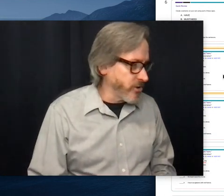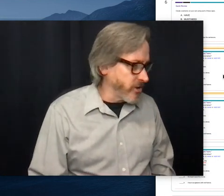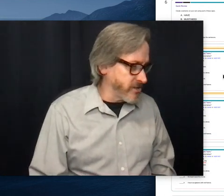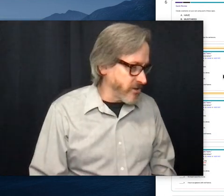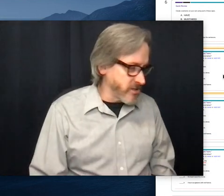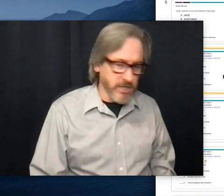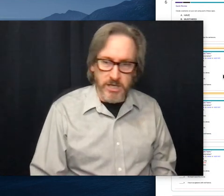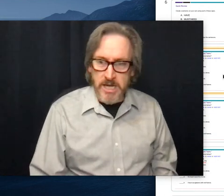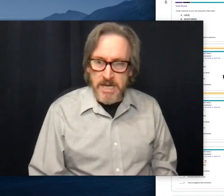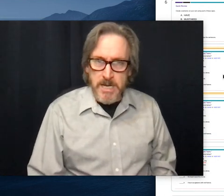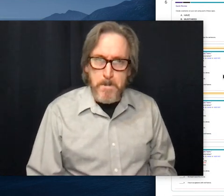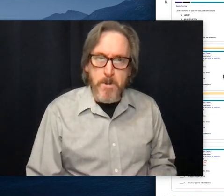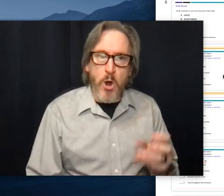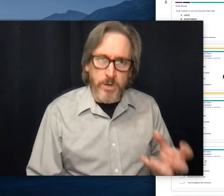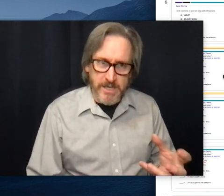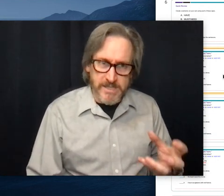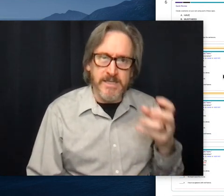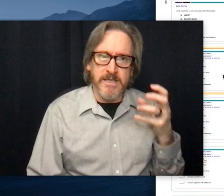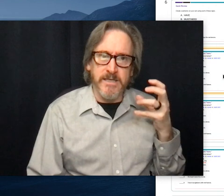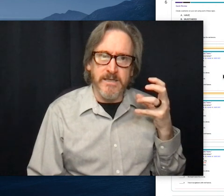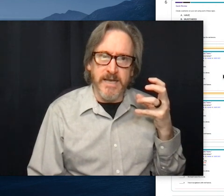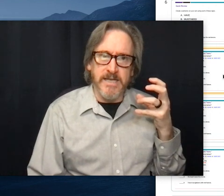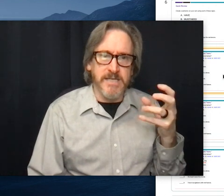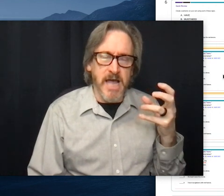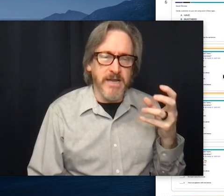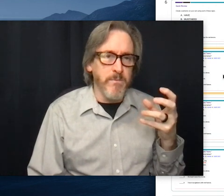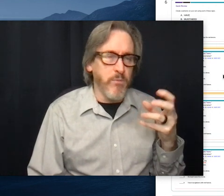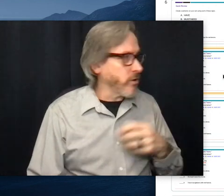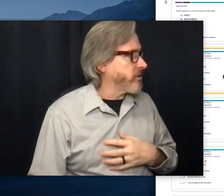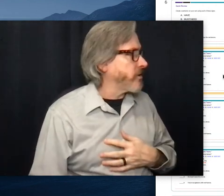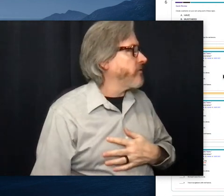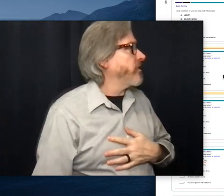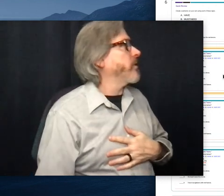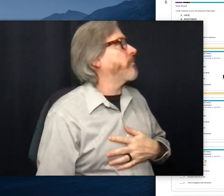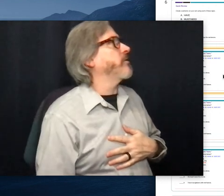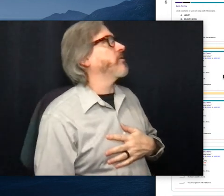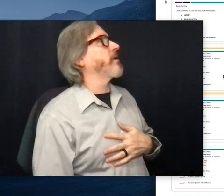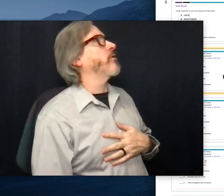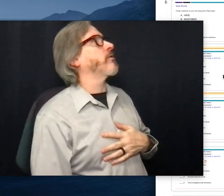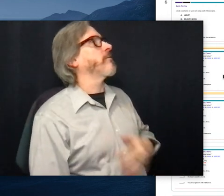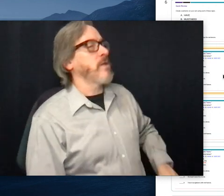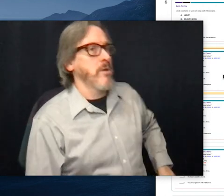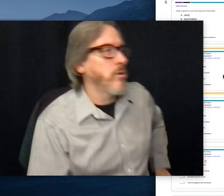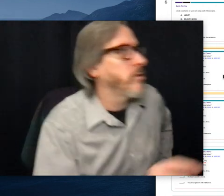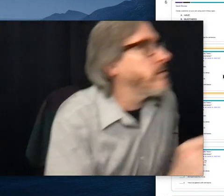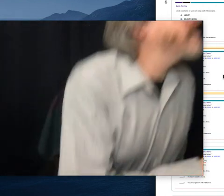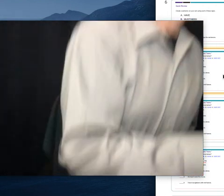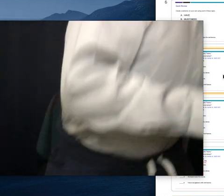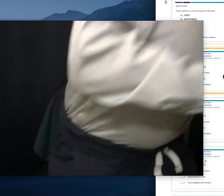that's when you're going to start to notice that it's kind of important that you want to put it in the right order.